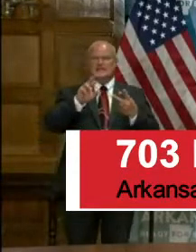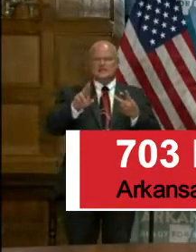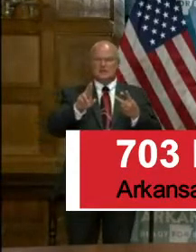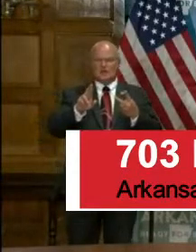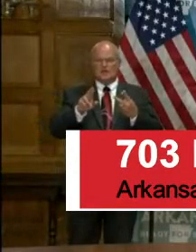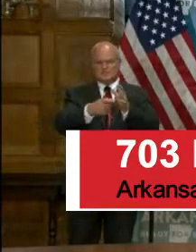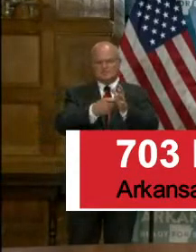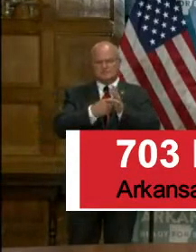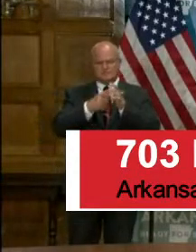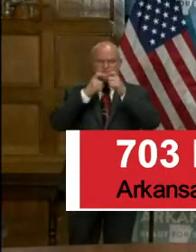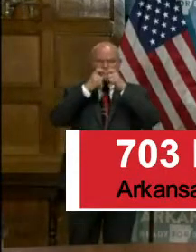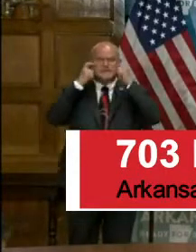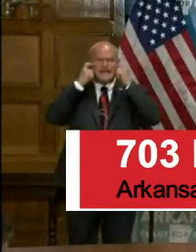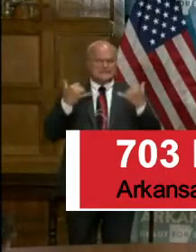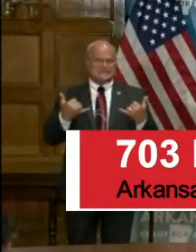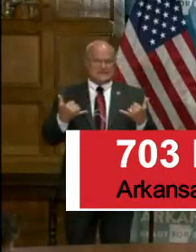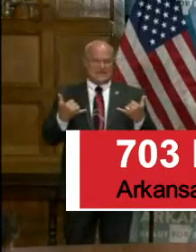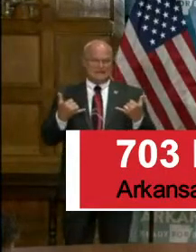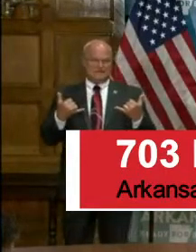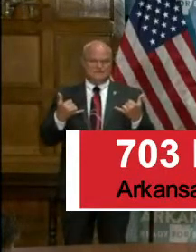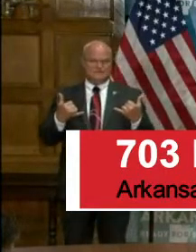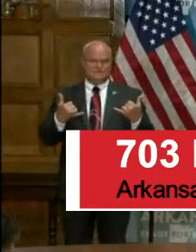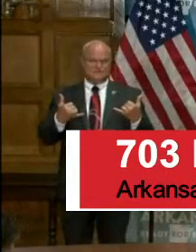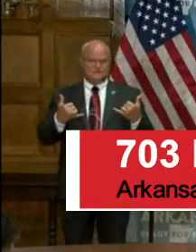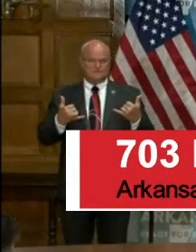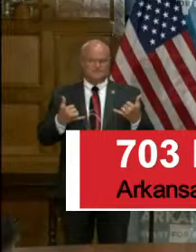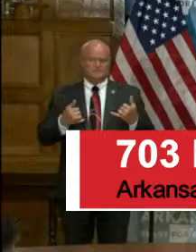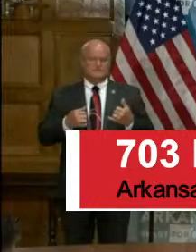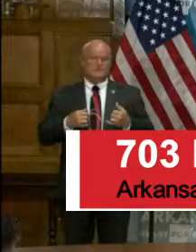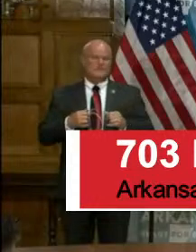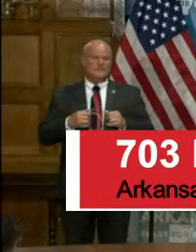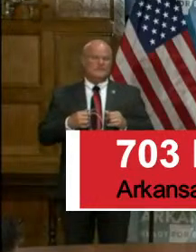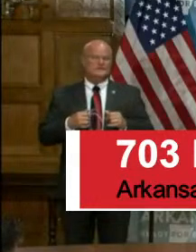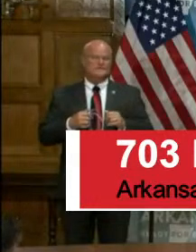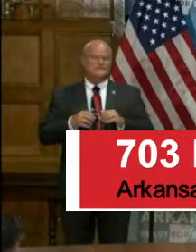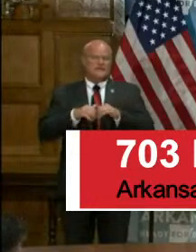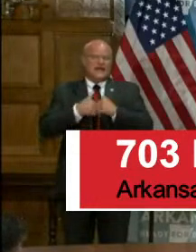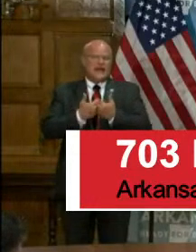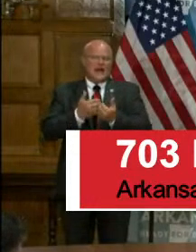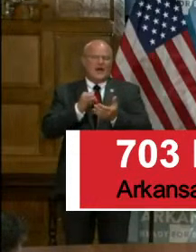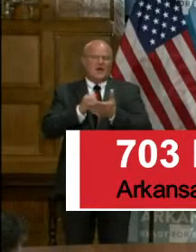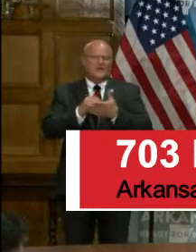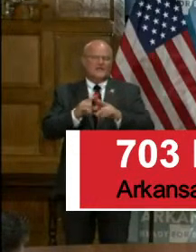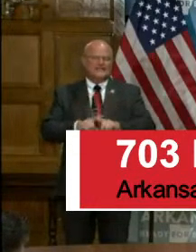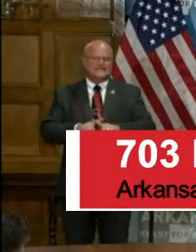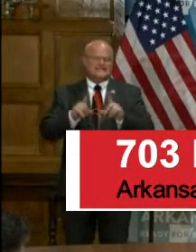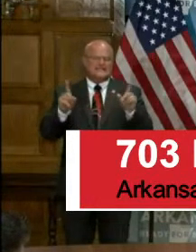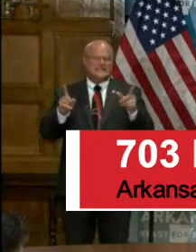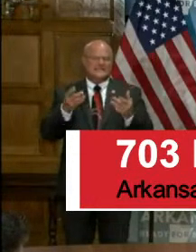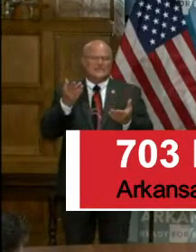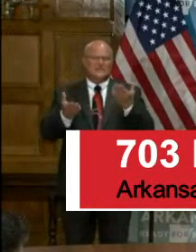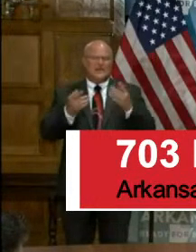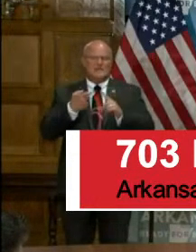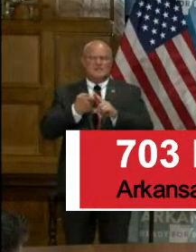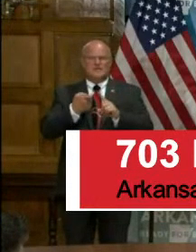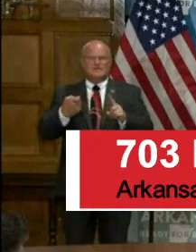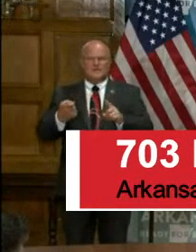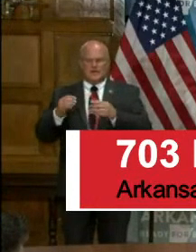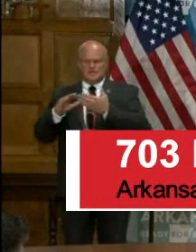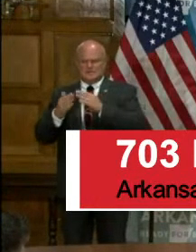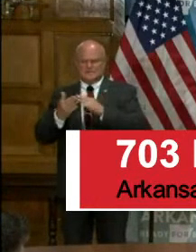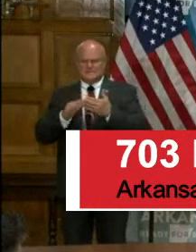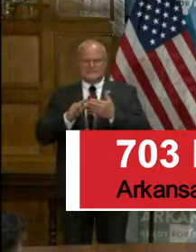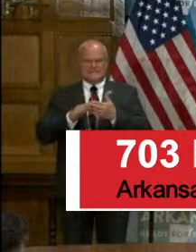mask orders and things like that, how would that differ maybe from